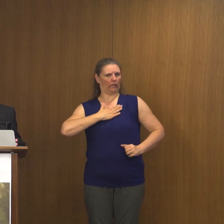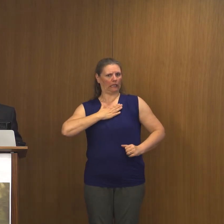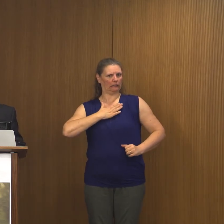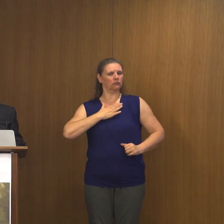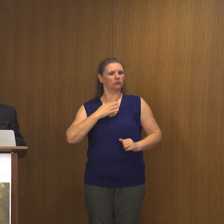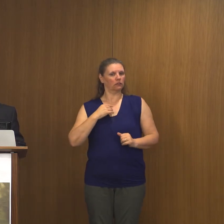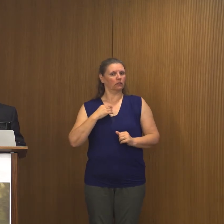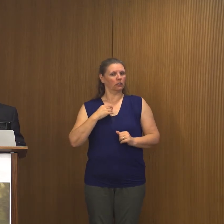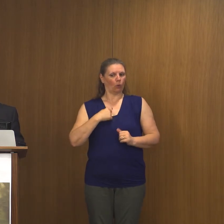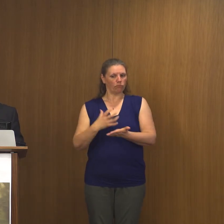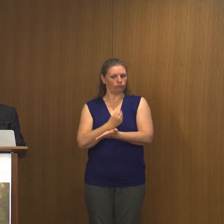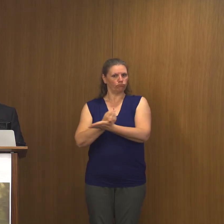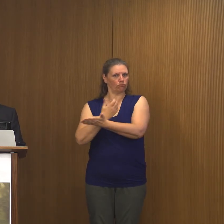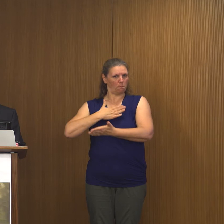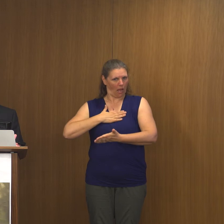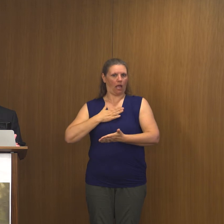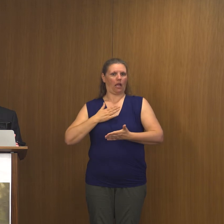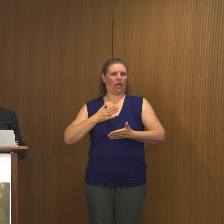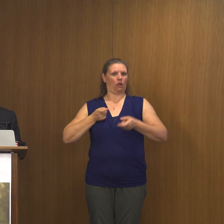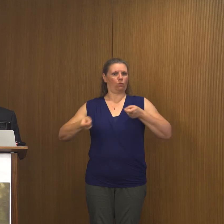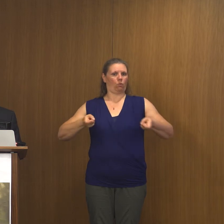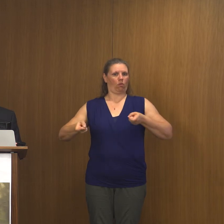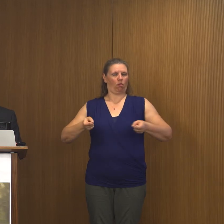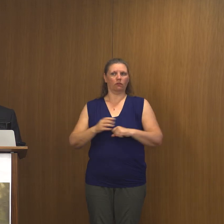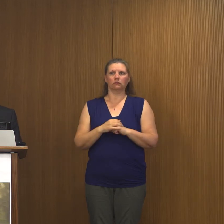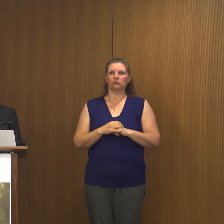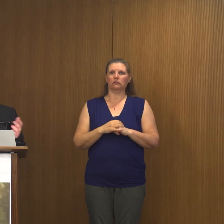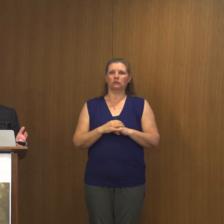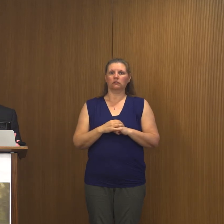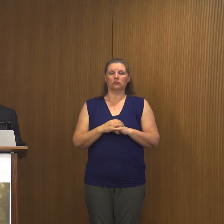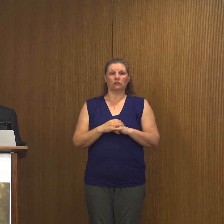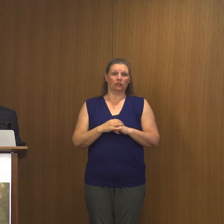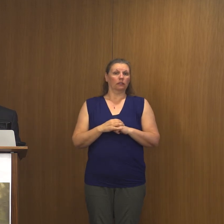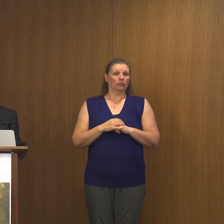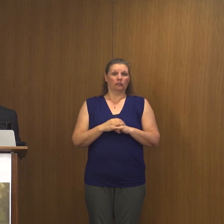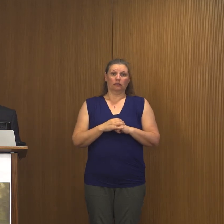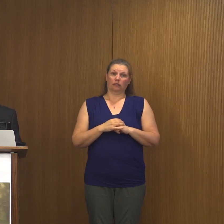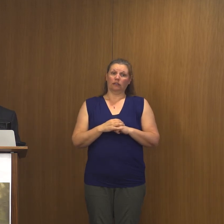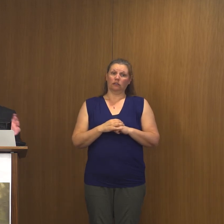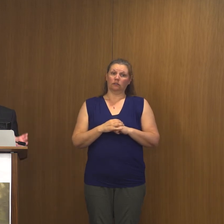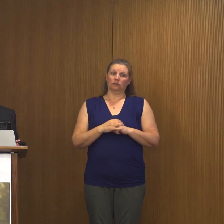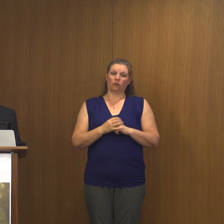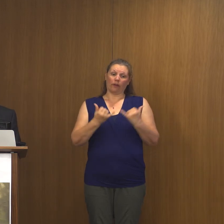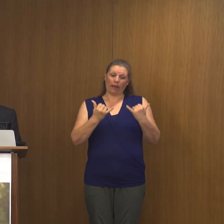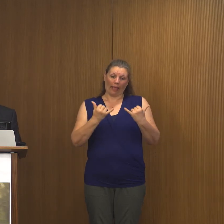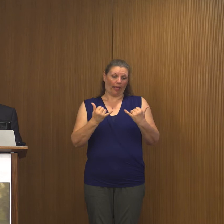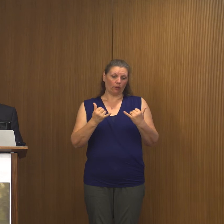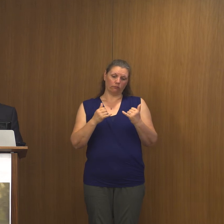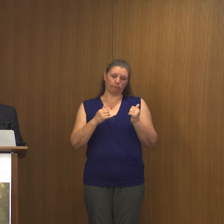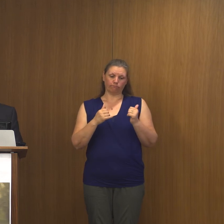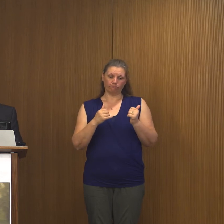had been provided to me. This meant that at a certain age, which is now being looked at more as the transitionary period in